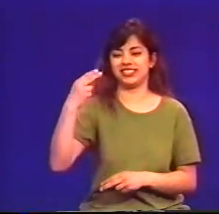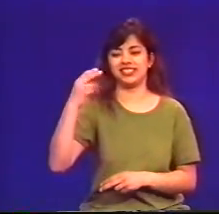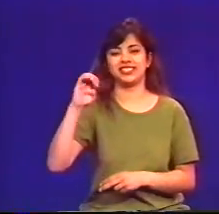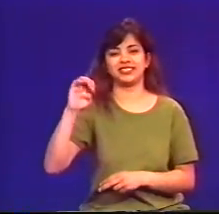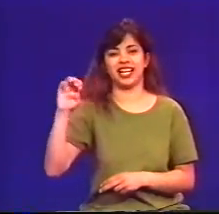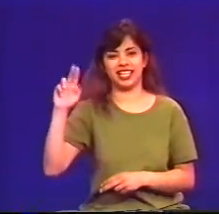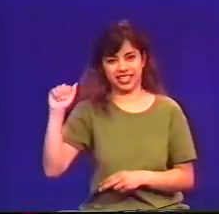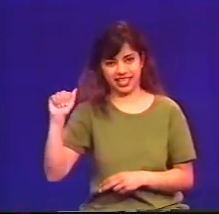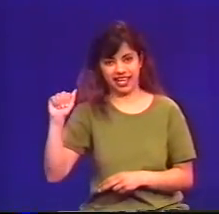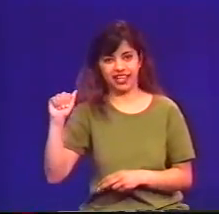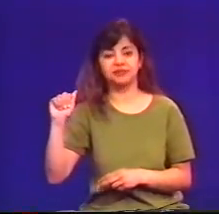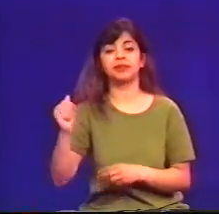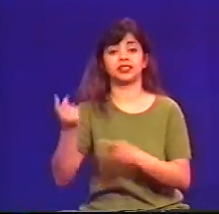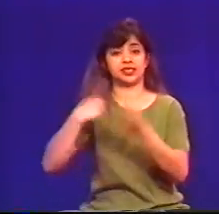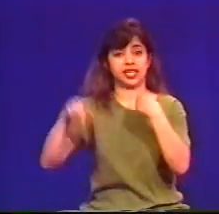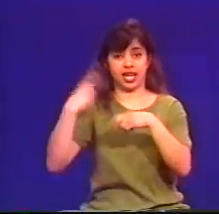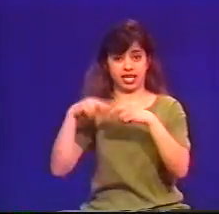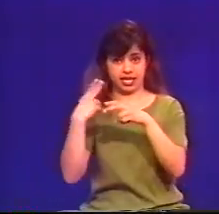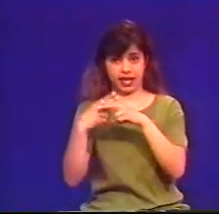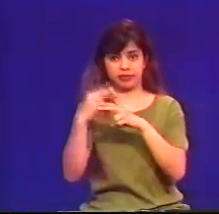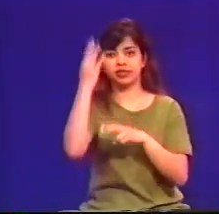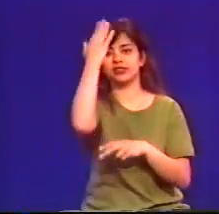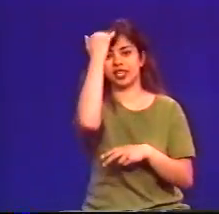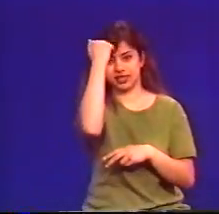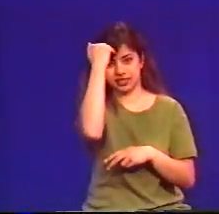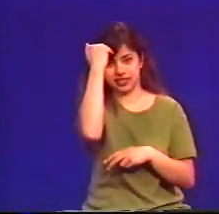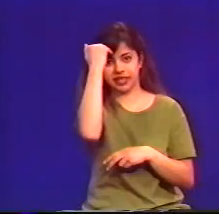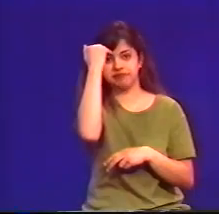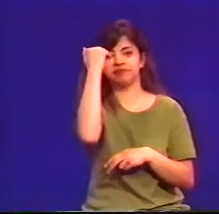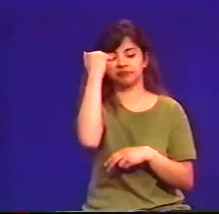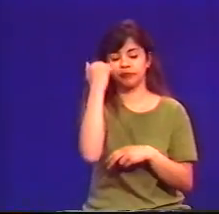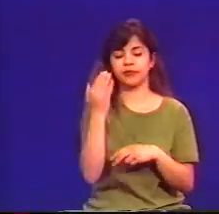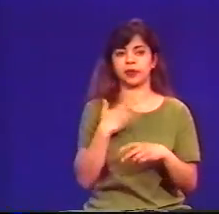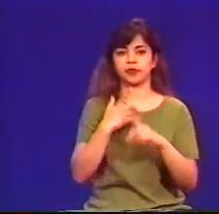Hi, my name is SHAHEENA, and this is my sign name.